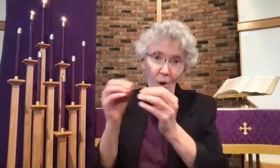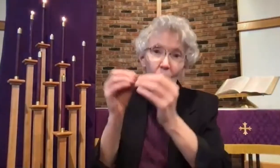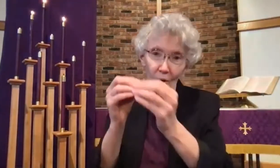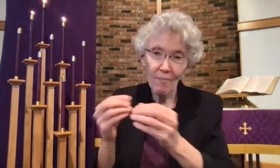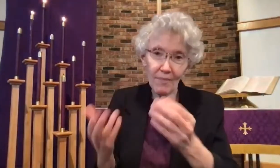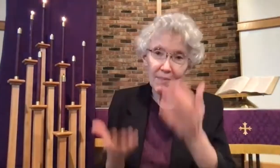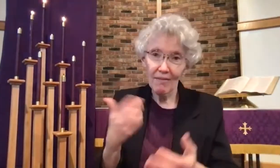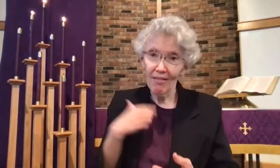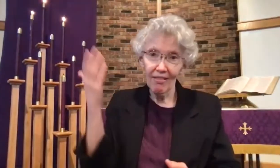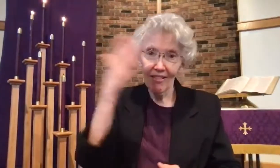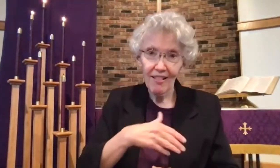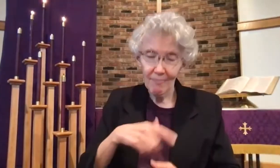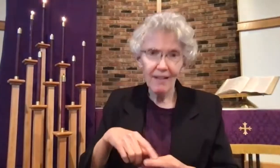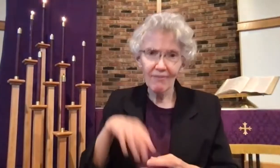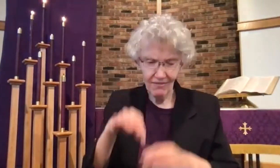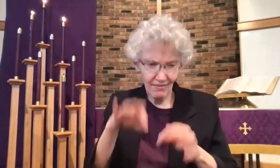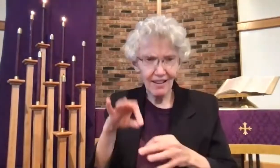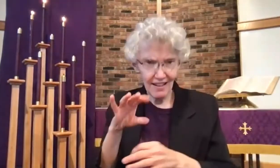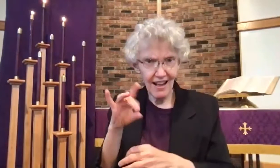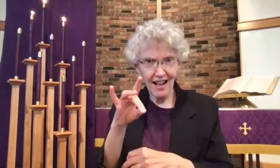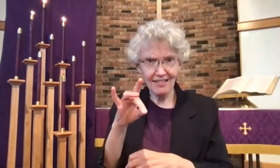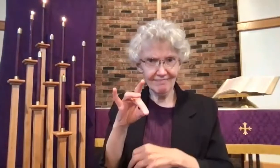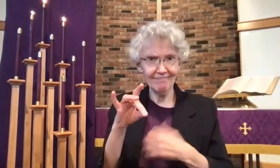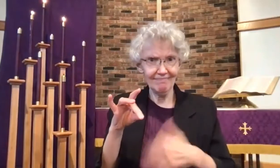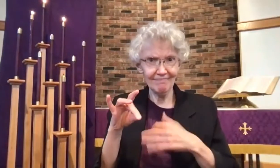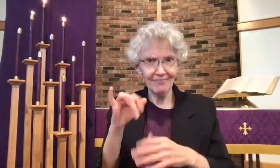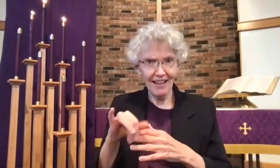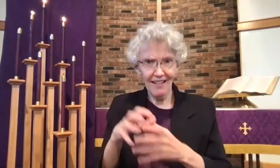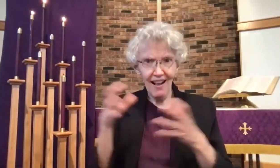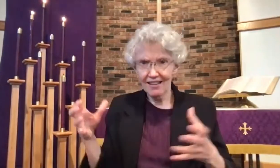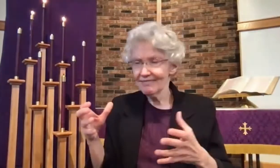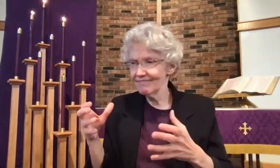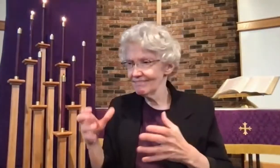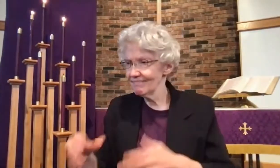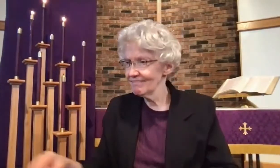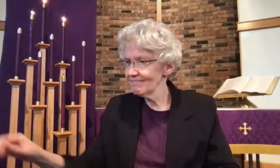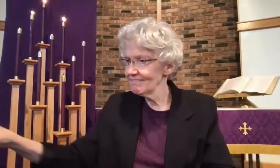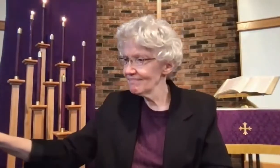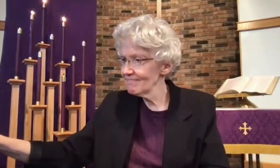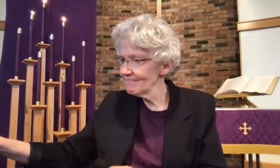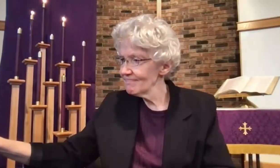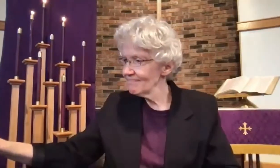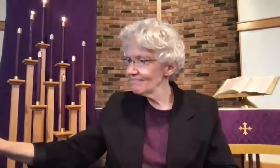Jesus, and there probably are more instances as well, but I came up with 8 where